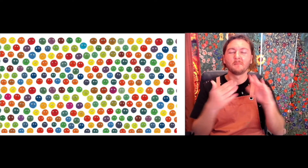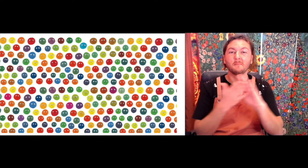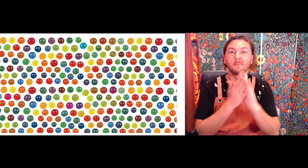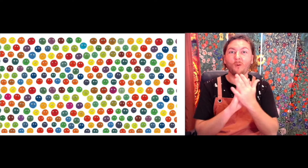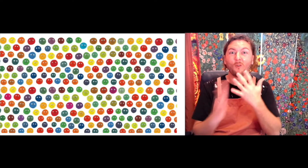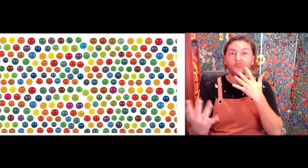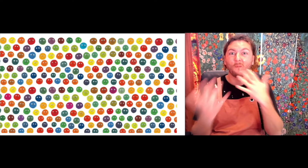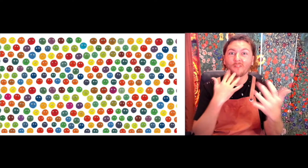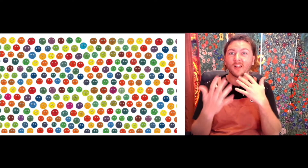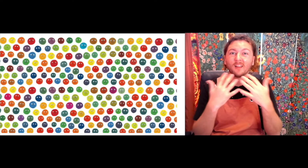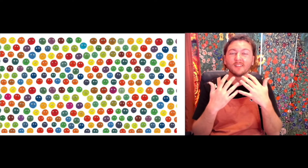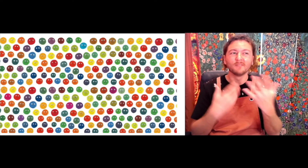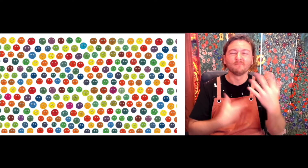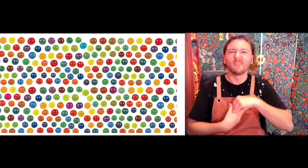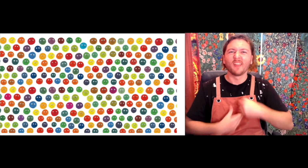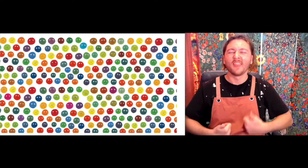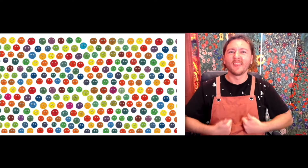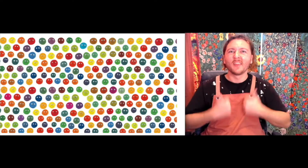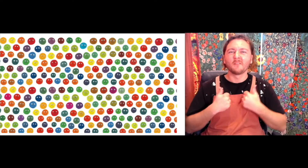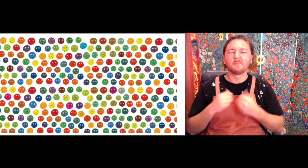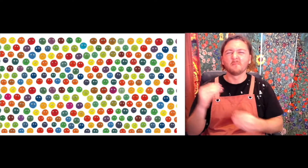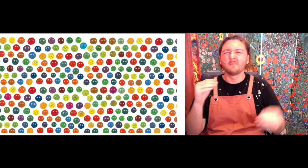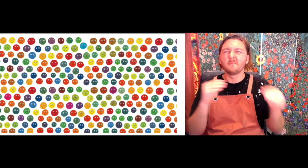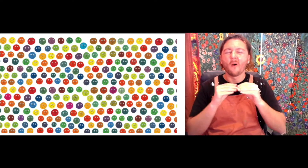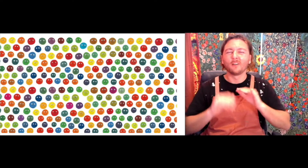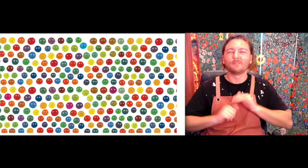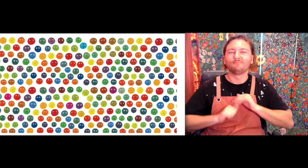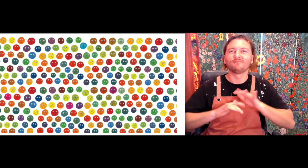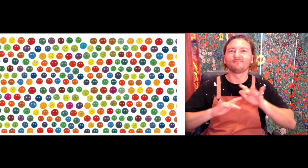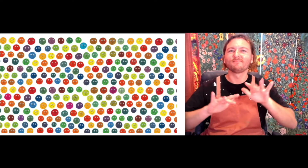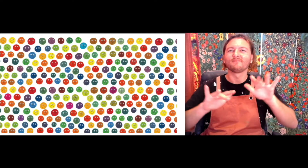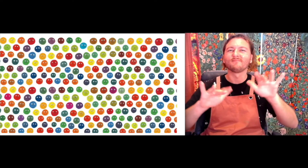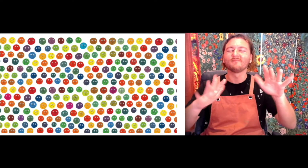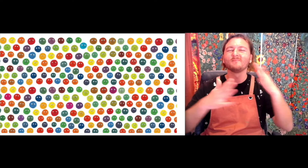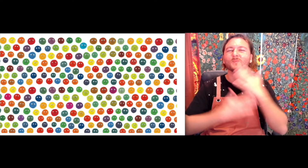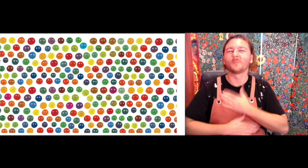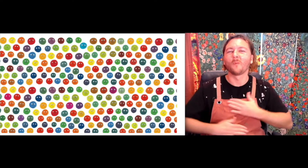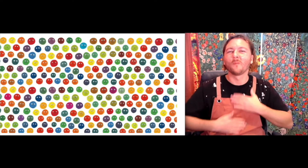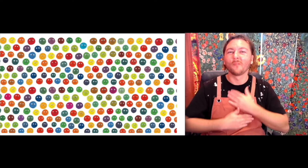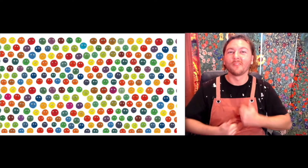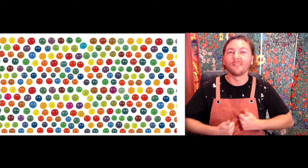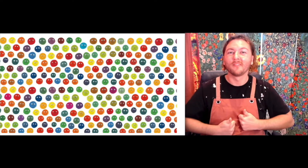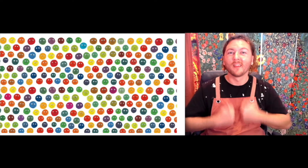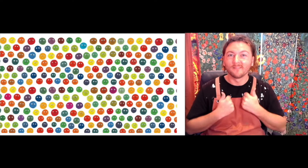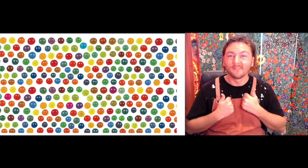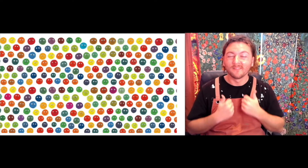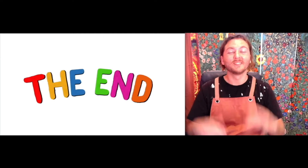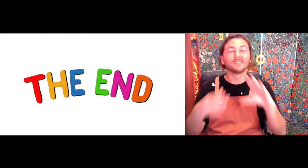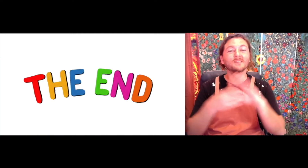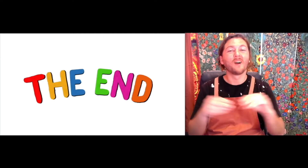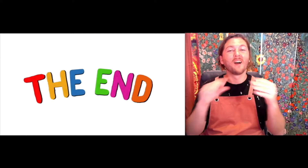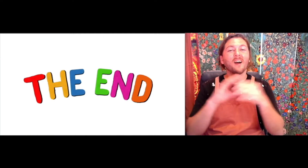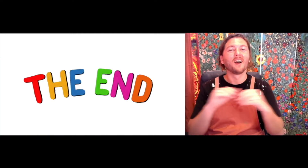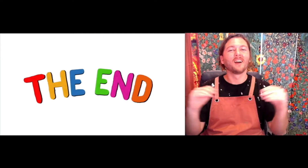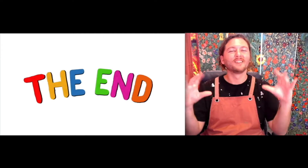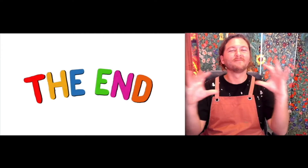Mixed all together, we become very colorful and we live more vibrantly and you enjoy your